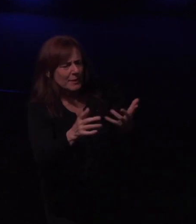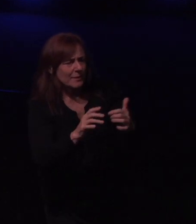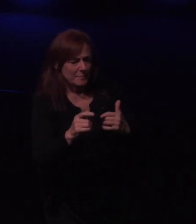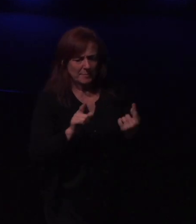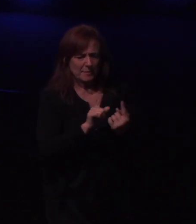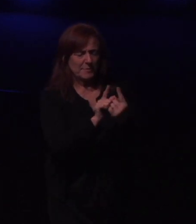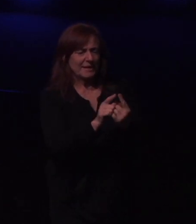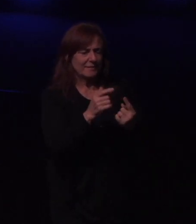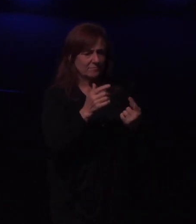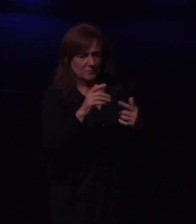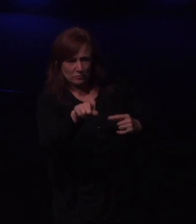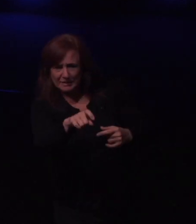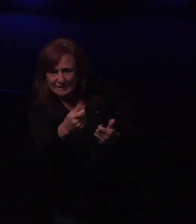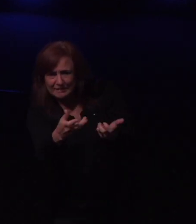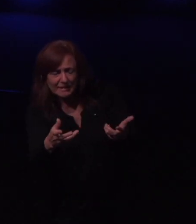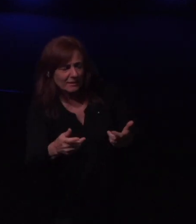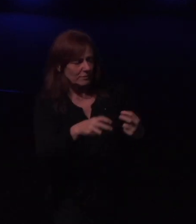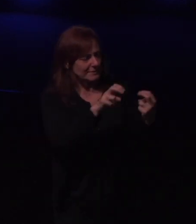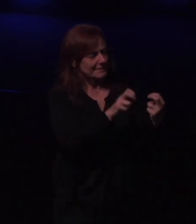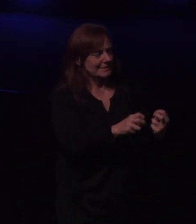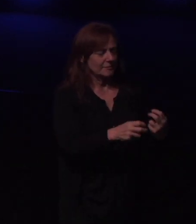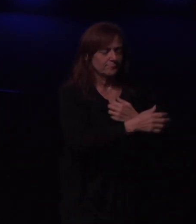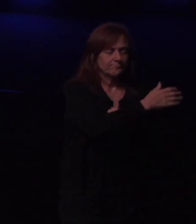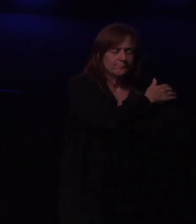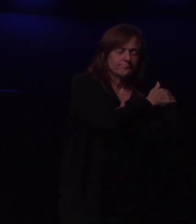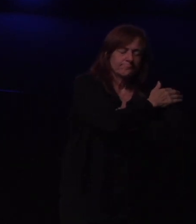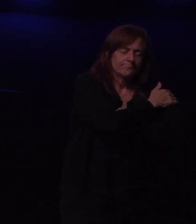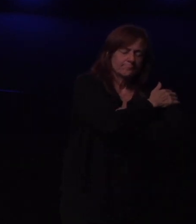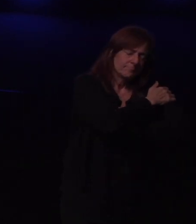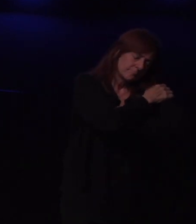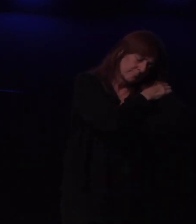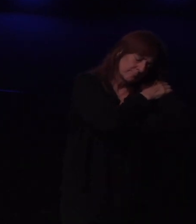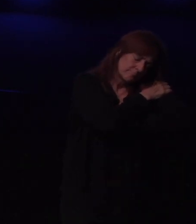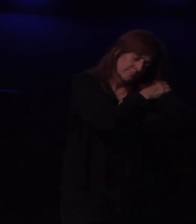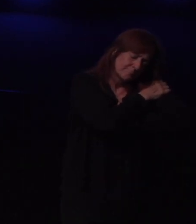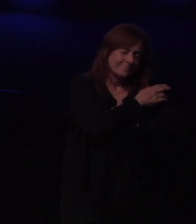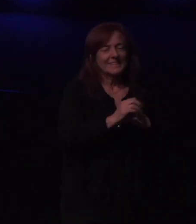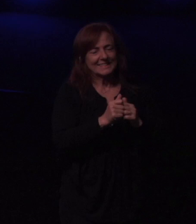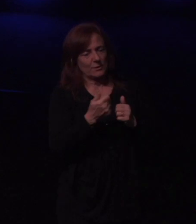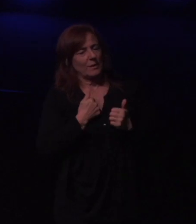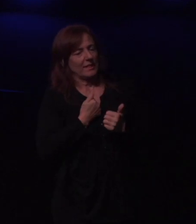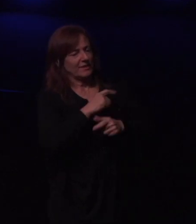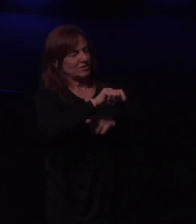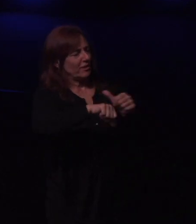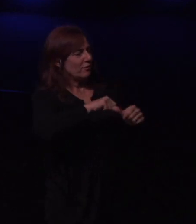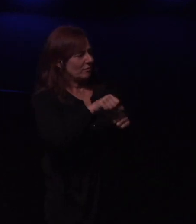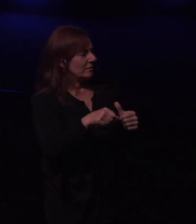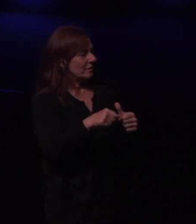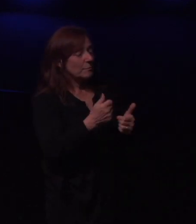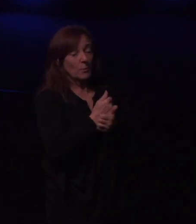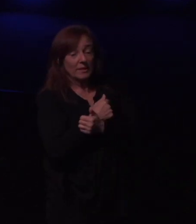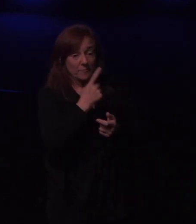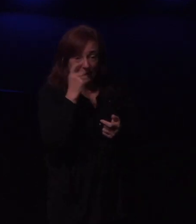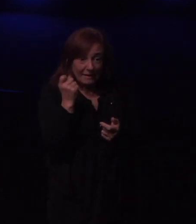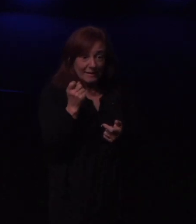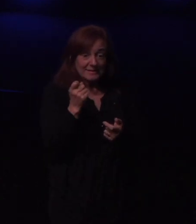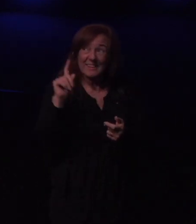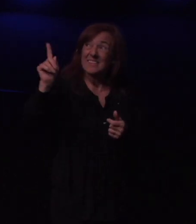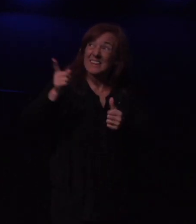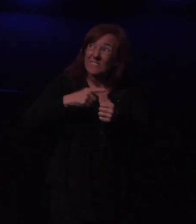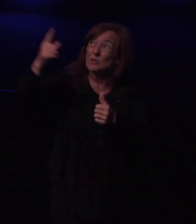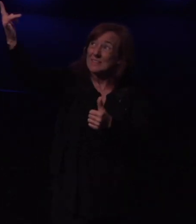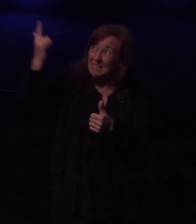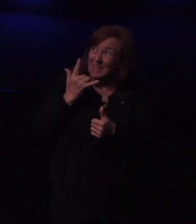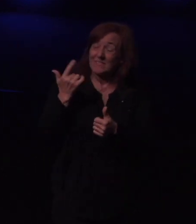meet a practical need or just go sit and be with someone. This is how we love each other, but we love because he first